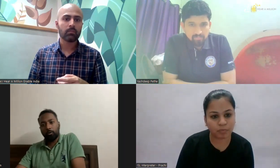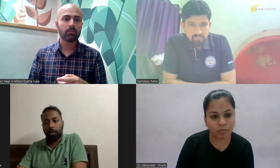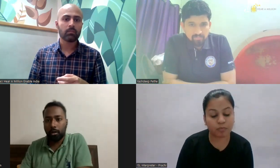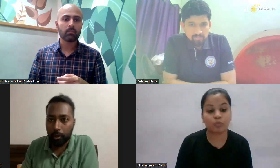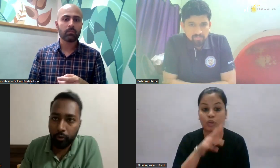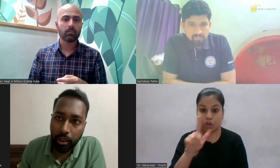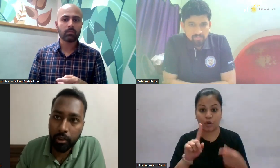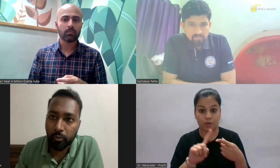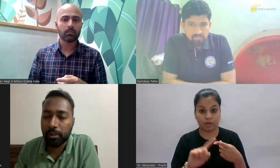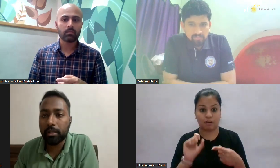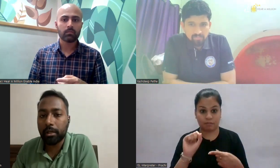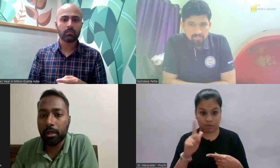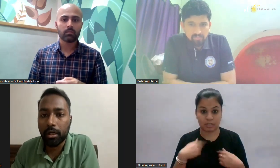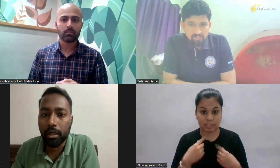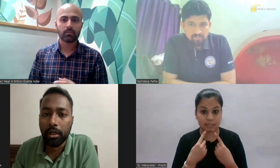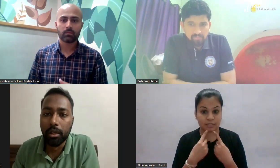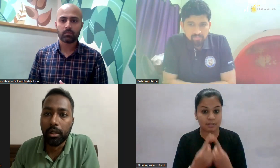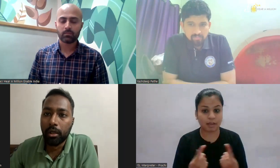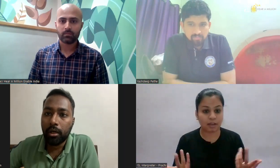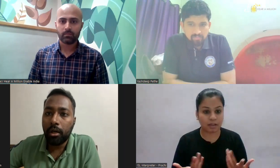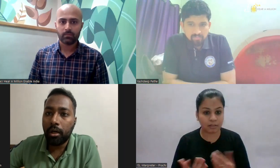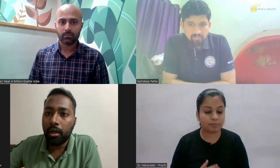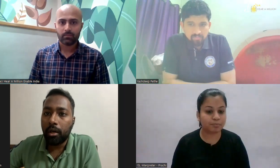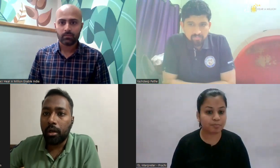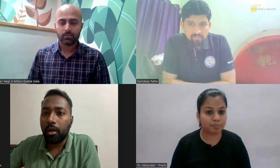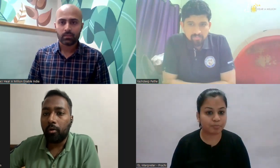First of all, I would like to say that